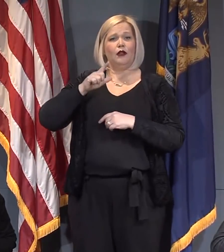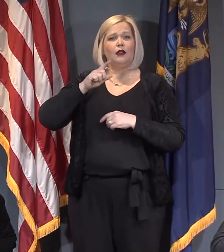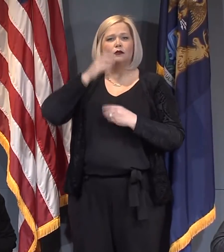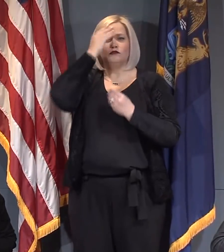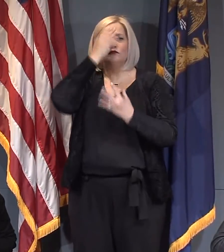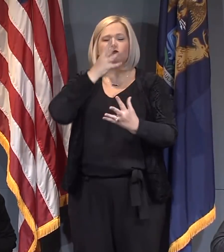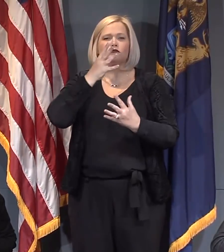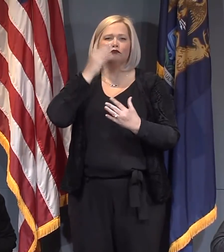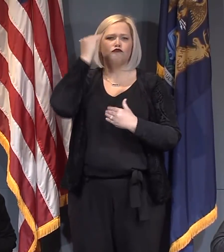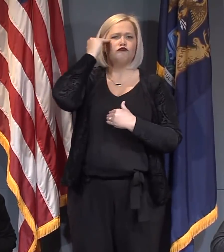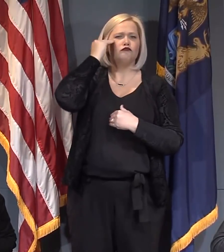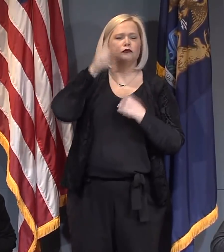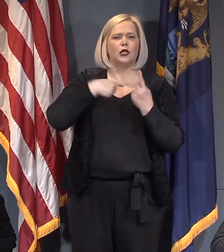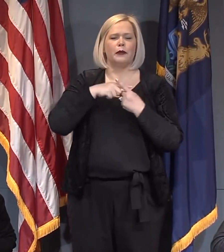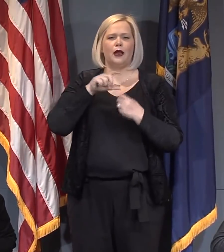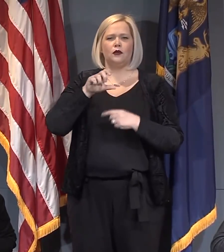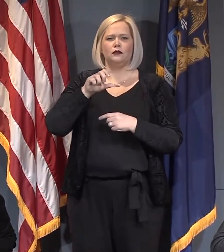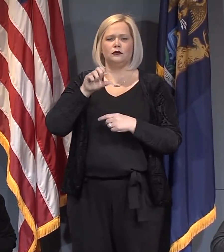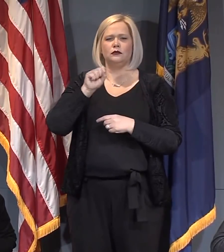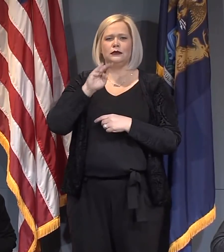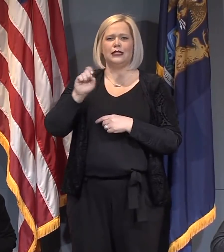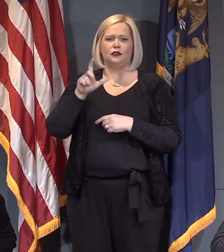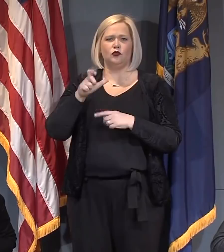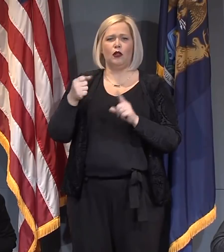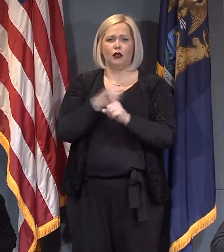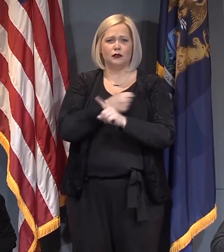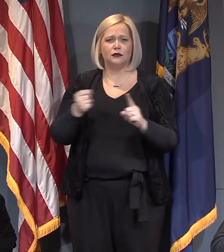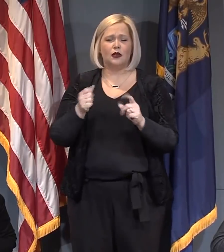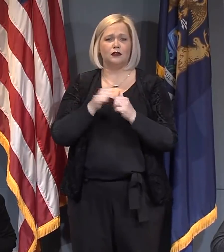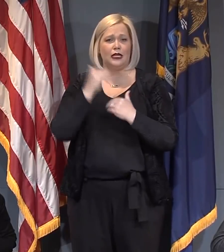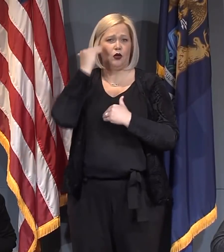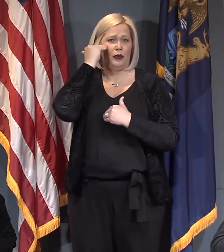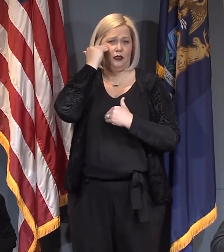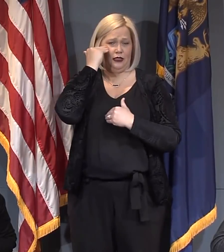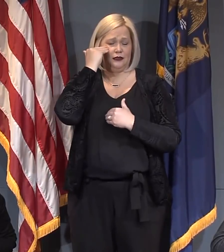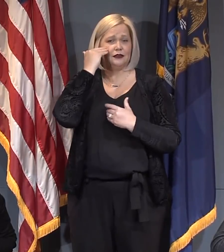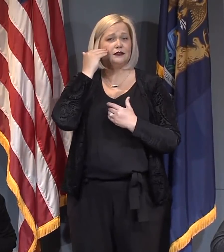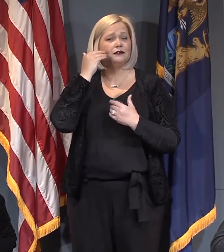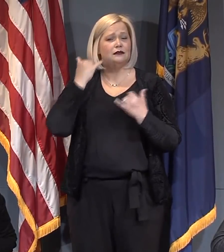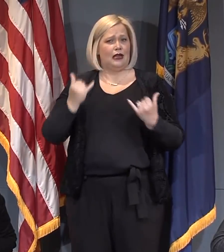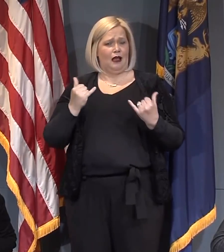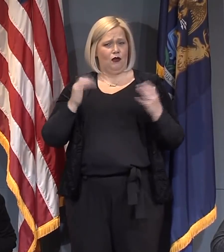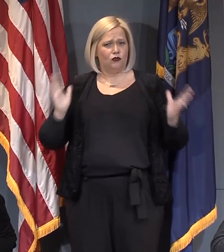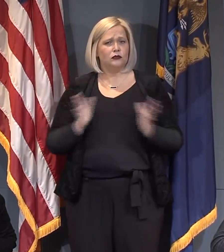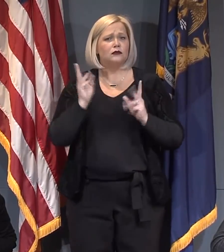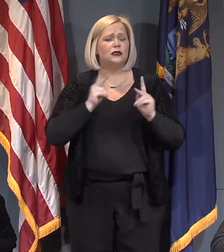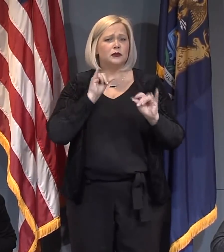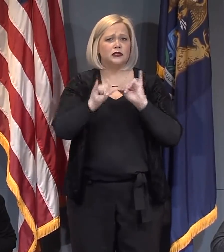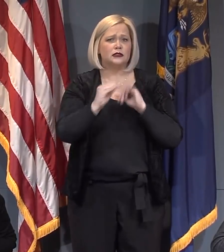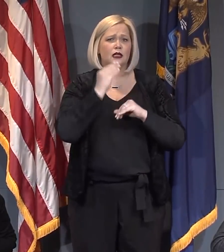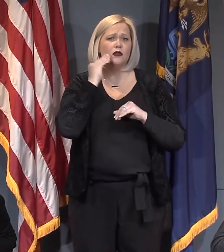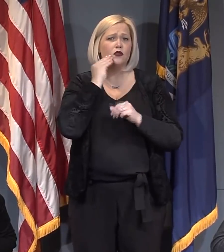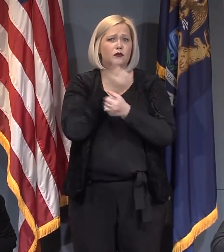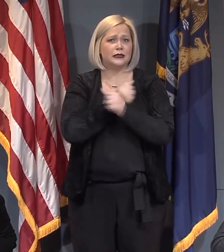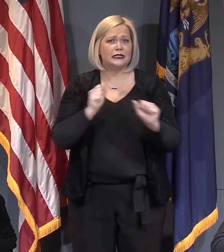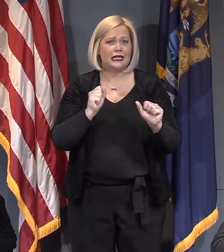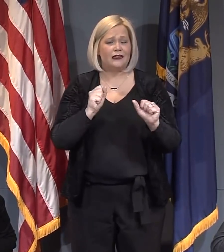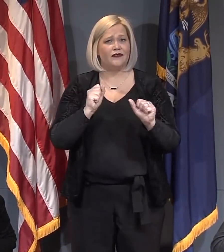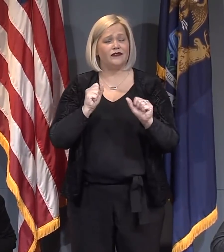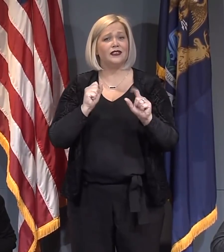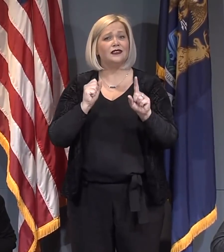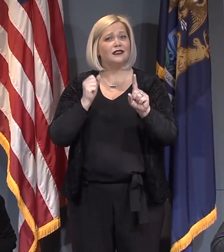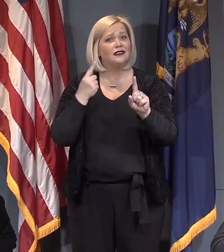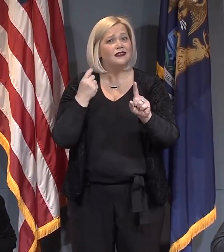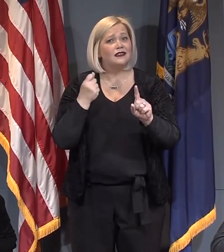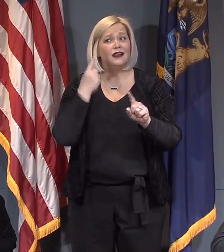Month. I know that during this time when we're encouraging everyone to stay safe and to stay home, that sometimes home is not